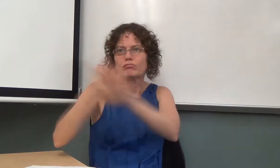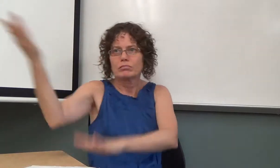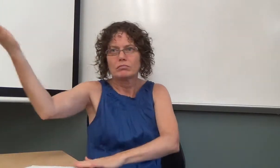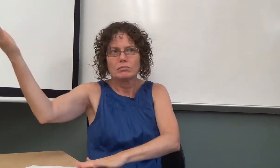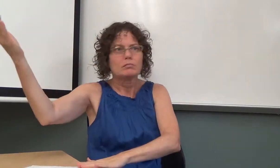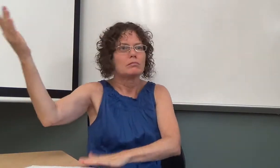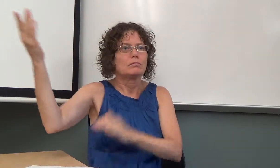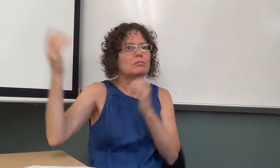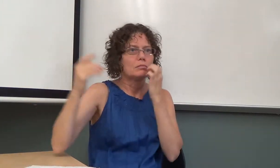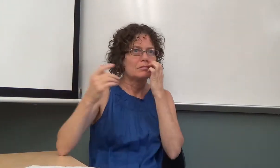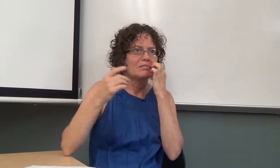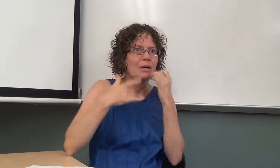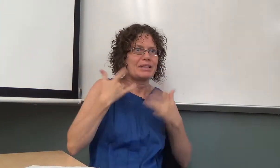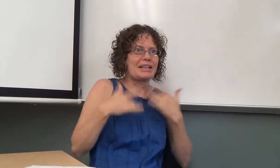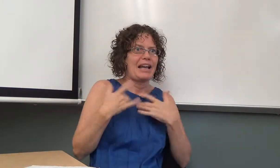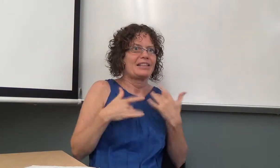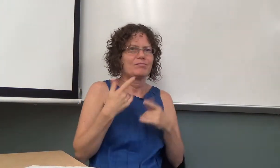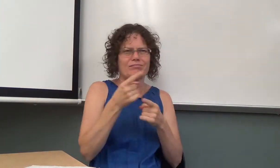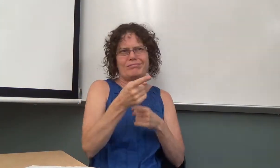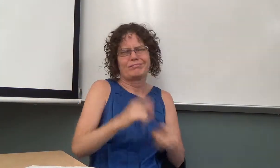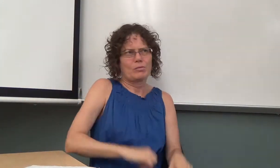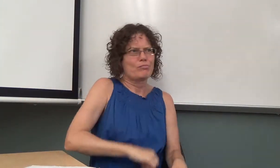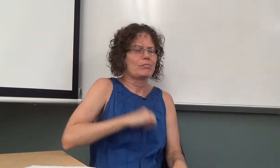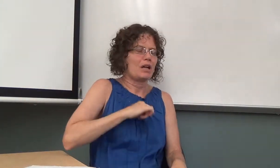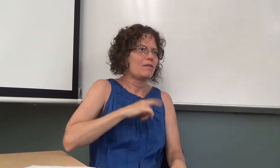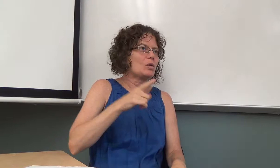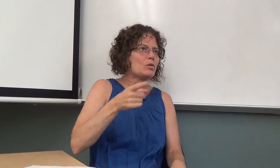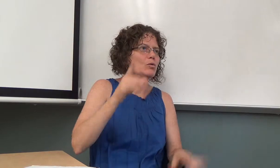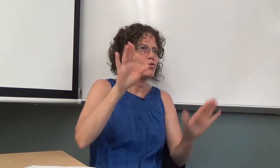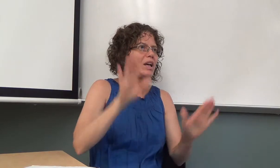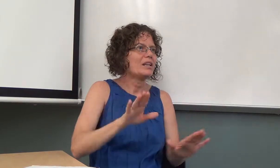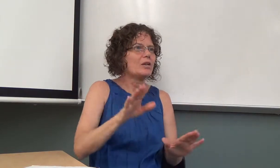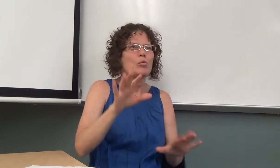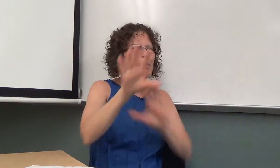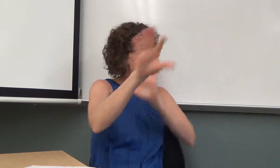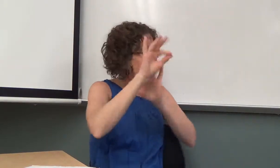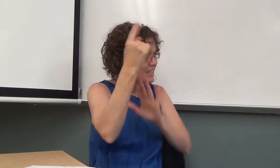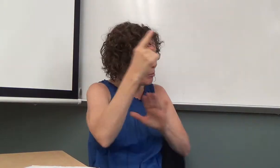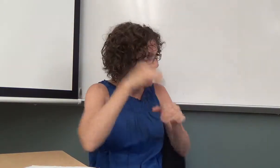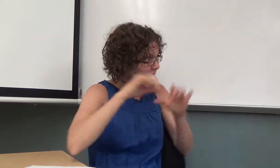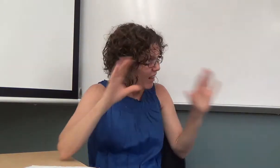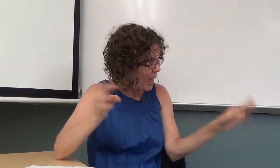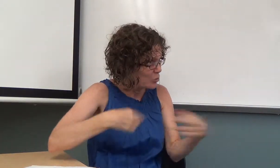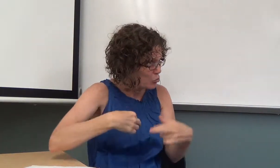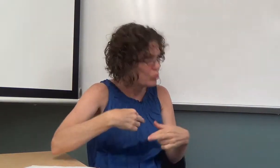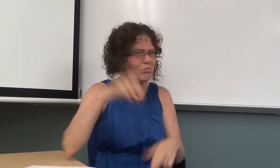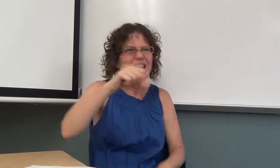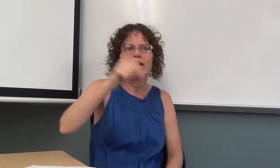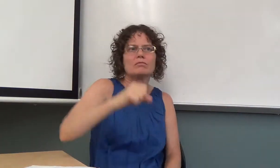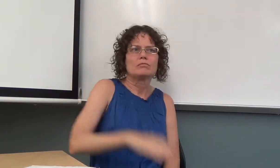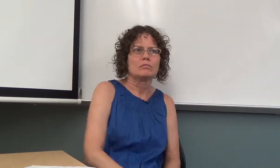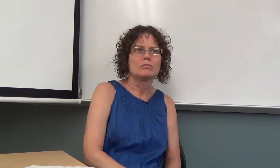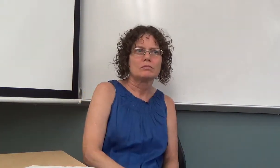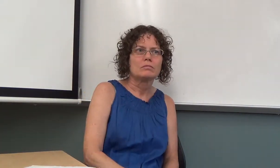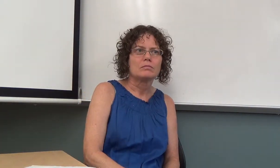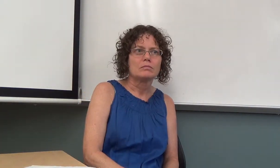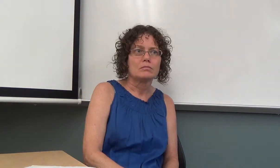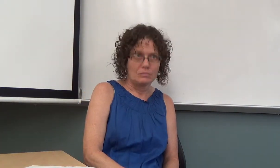keep learning. You guys are doing great. I'm so proud of you. It's awesome. So we pick somebody else in the class who to share. Pick somebody else to share your details with, okay?